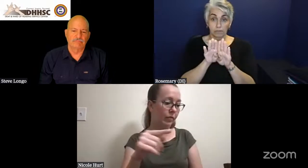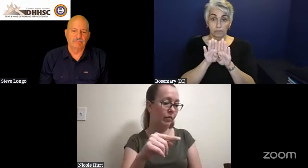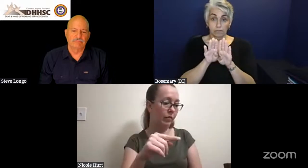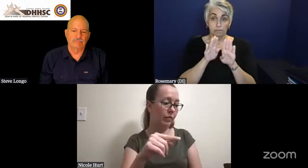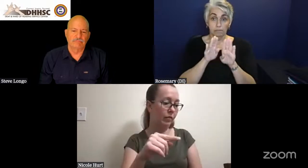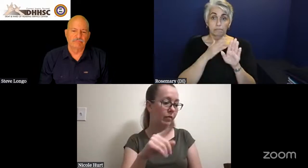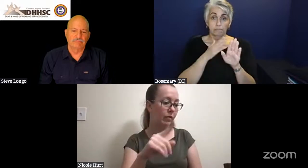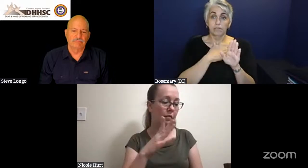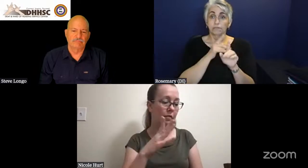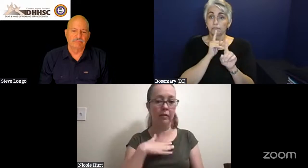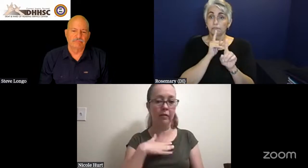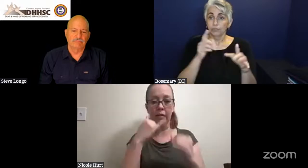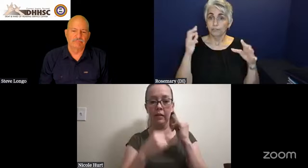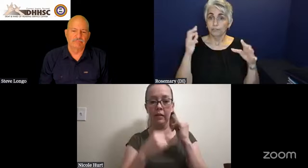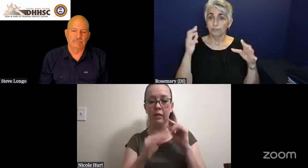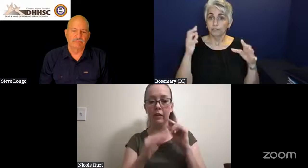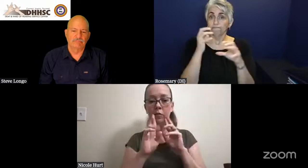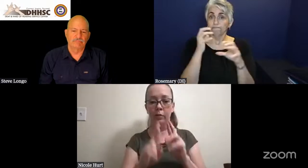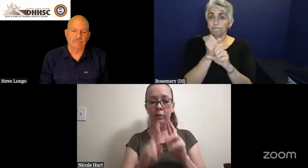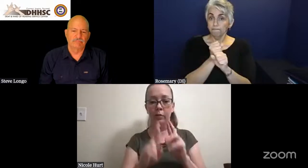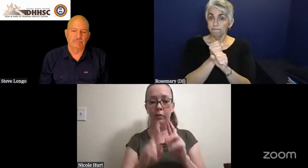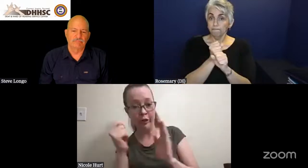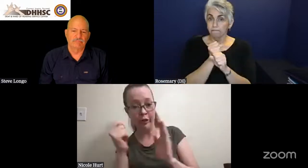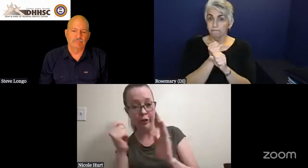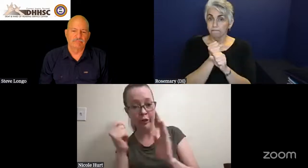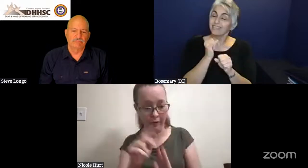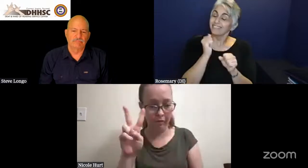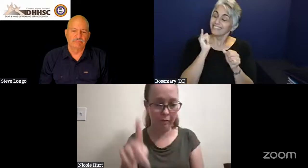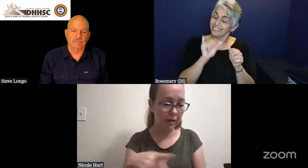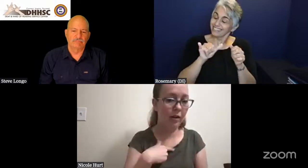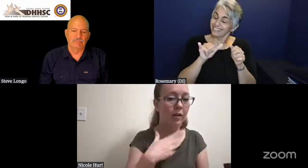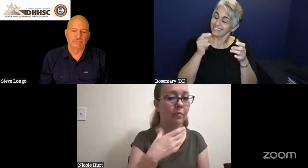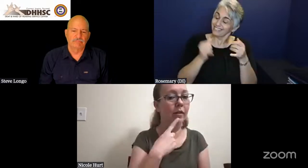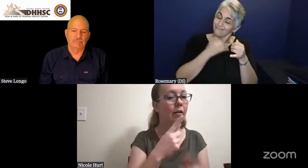As I close my report,